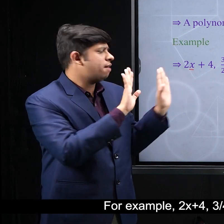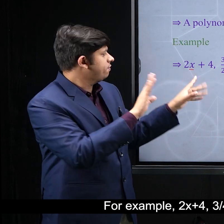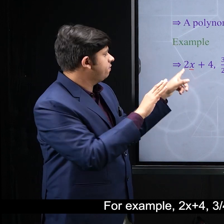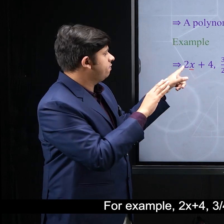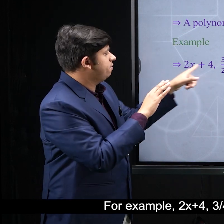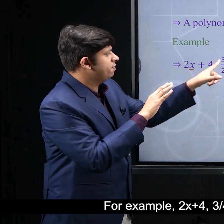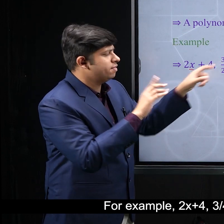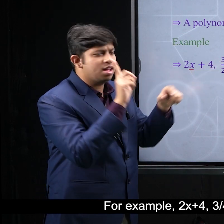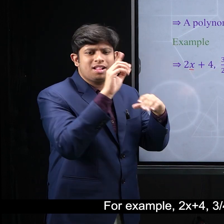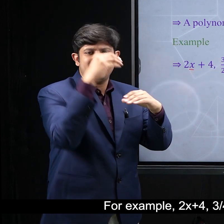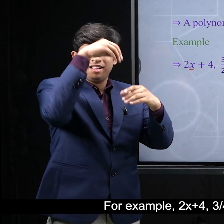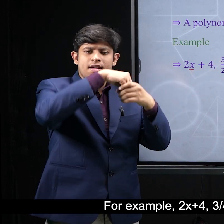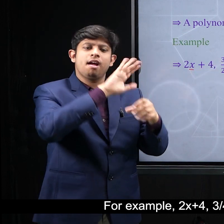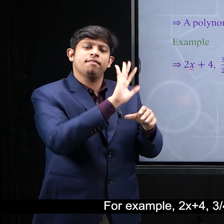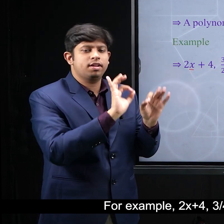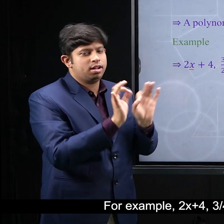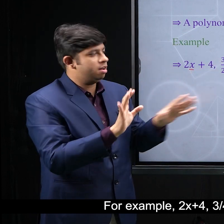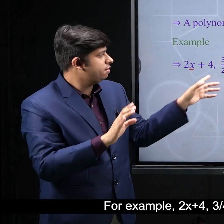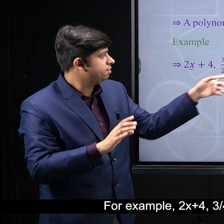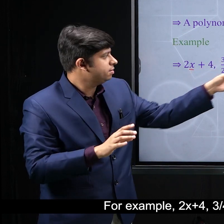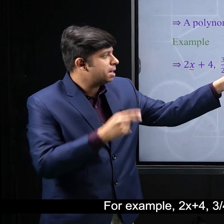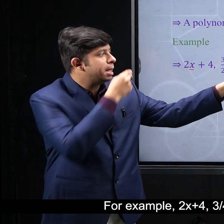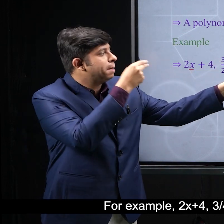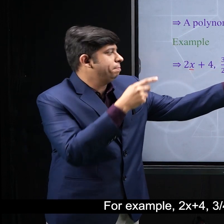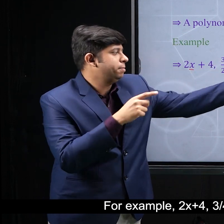67 are all our linear polynomials.